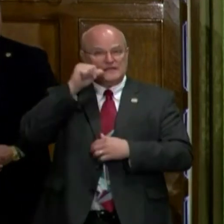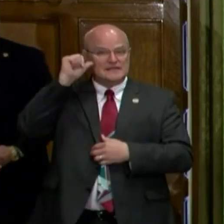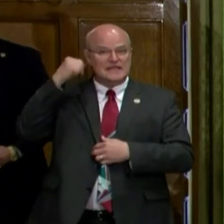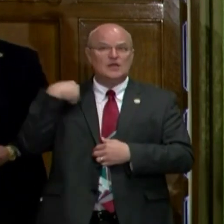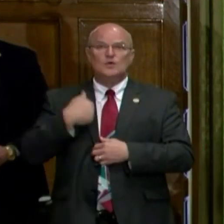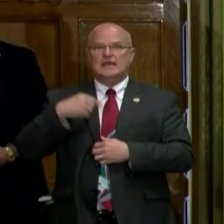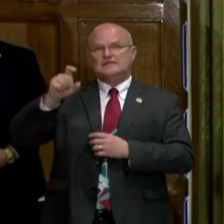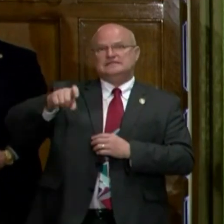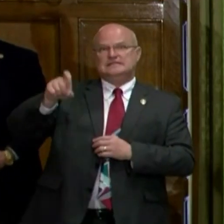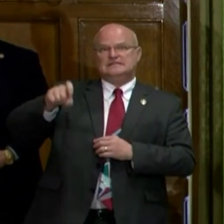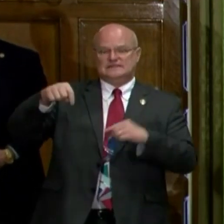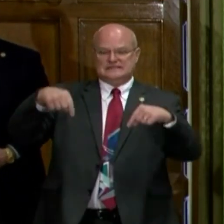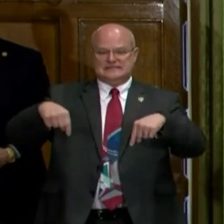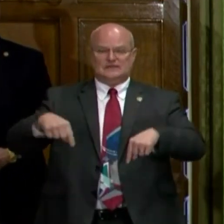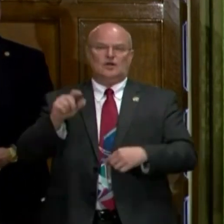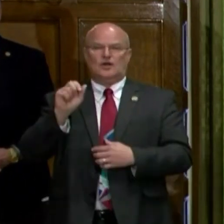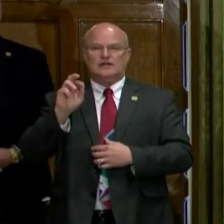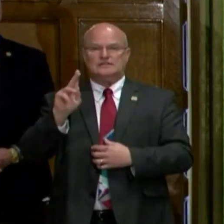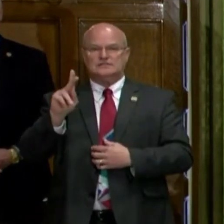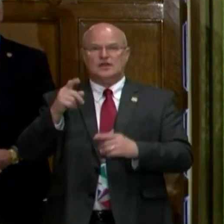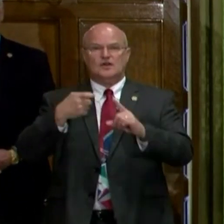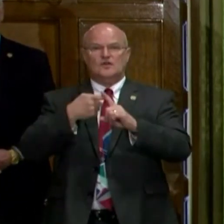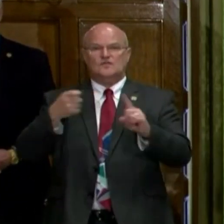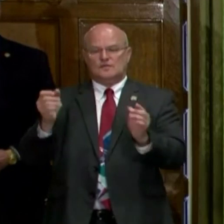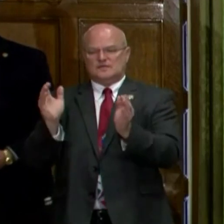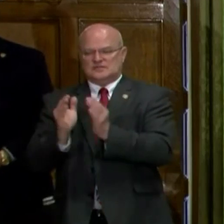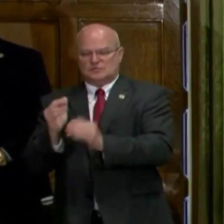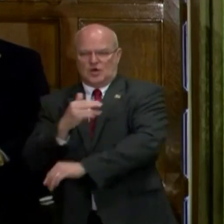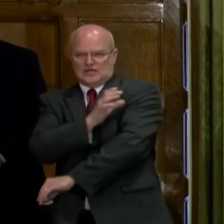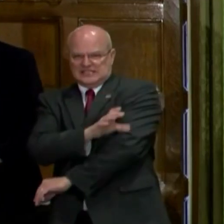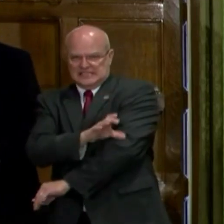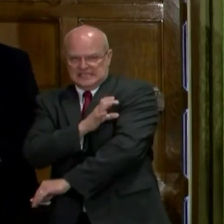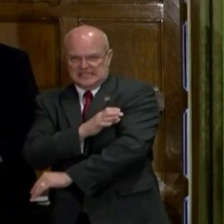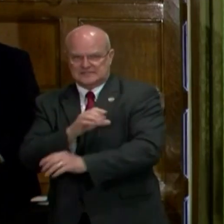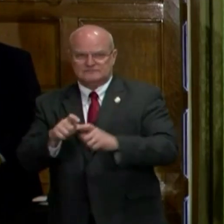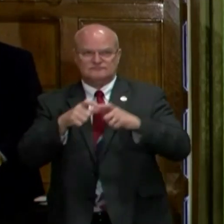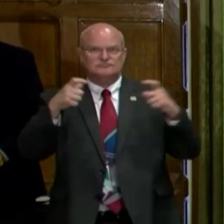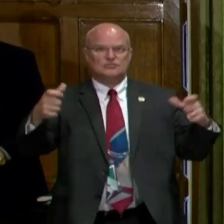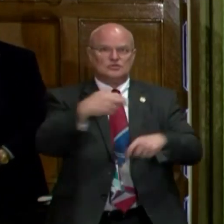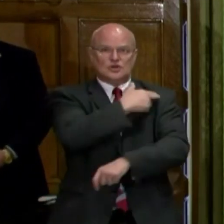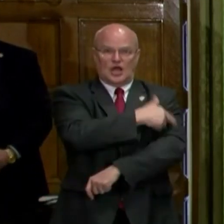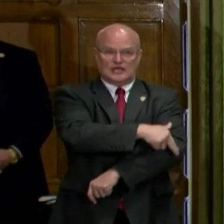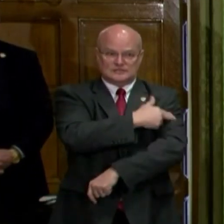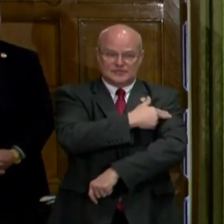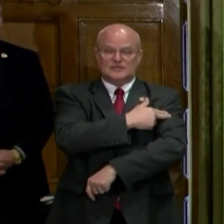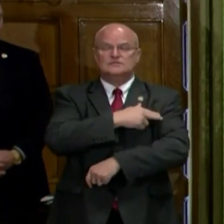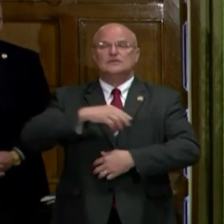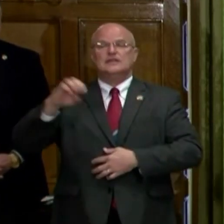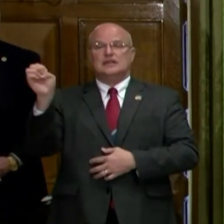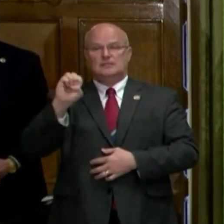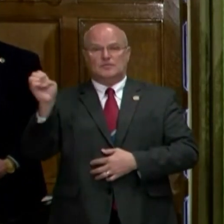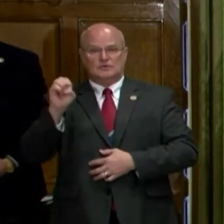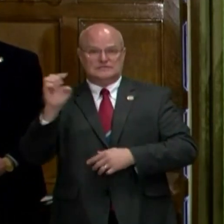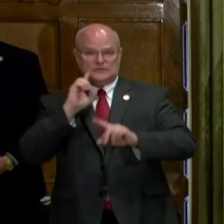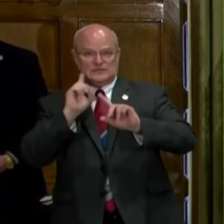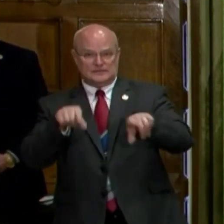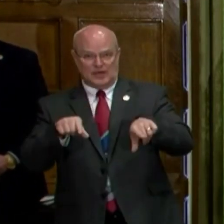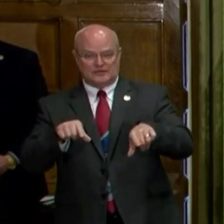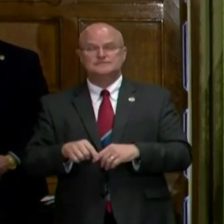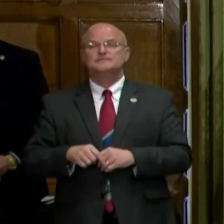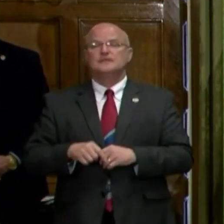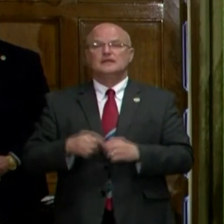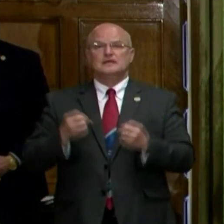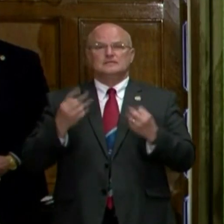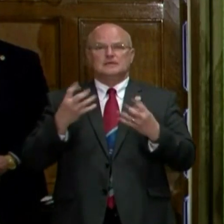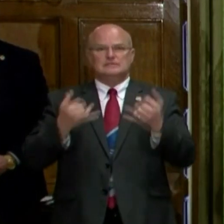have such a need for in Arkansas, from the small clinics to the hospitals to emergency responders. And I've had a